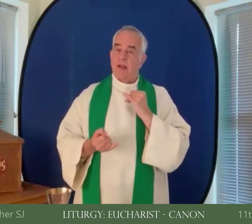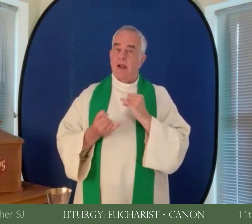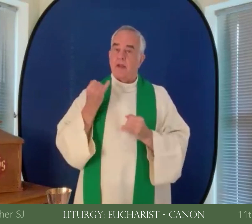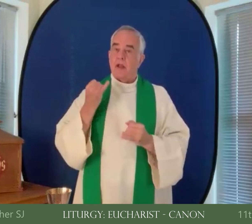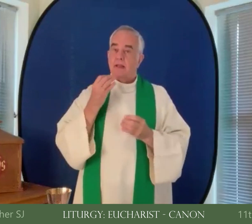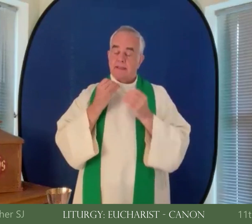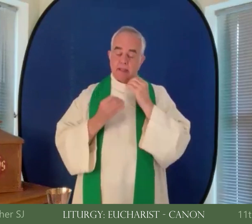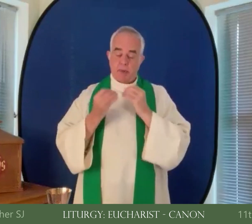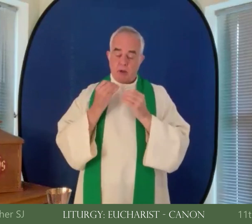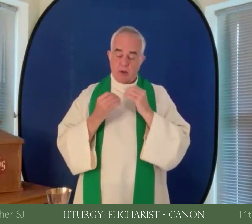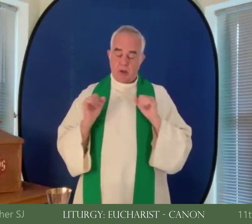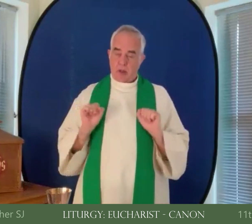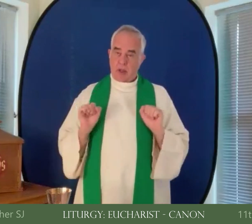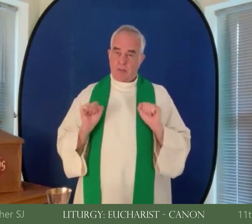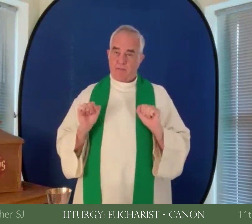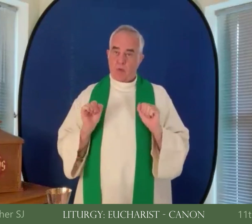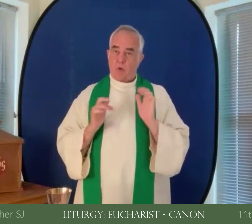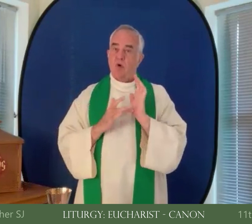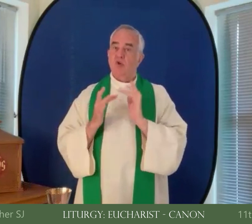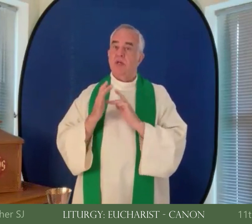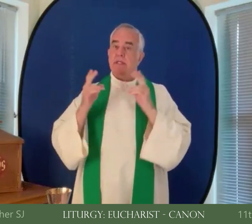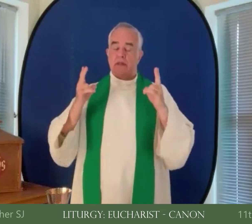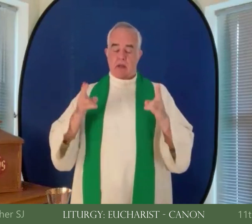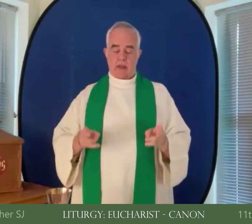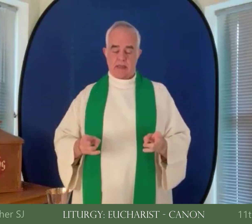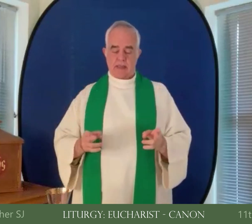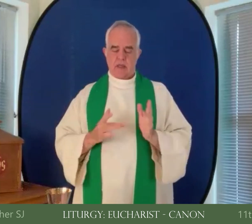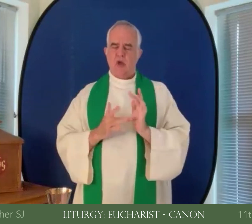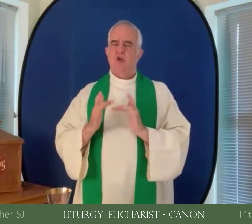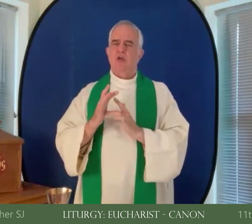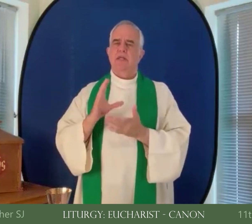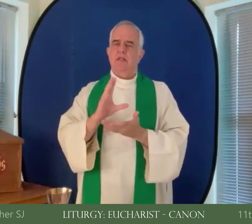At the last supper, before Jesus died,